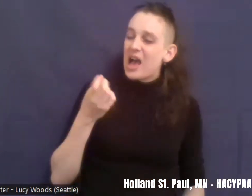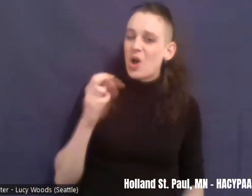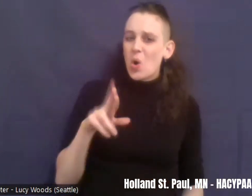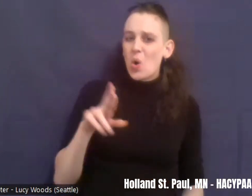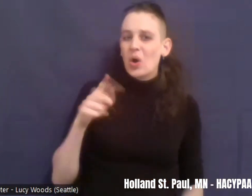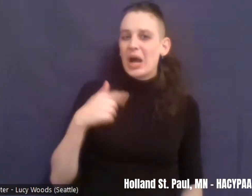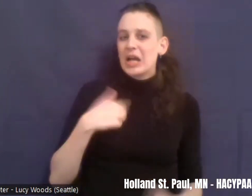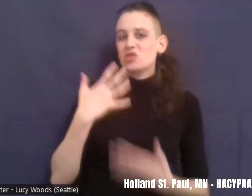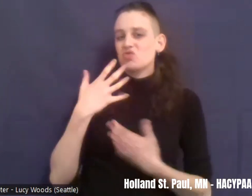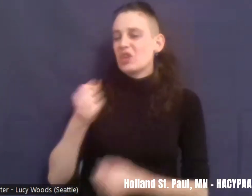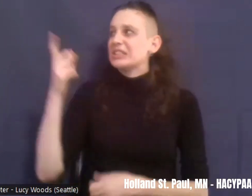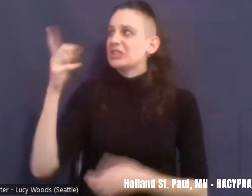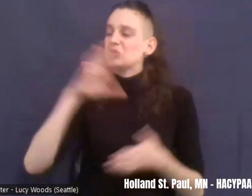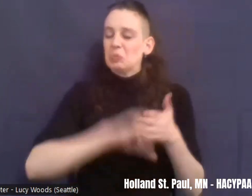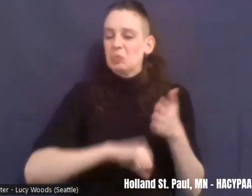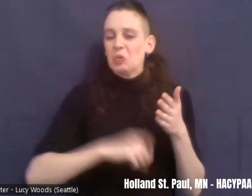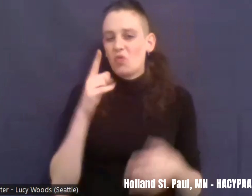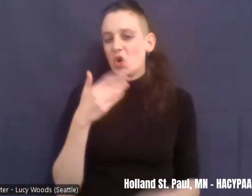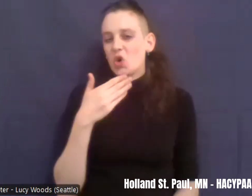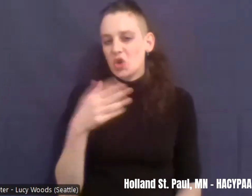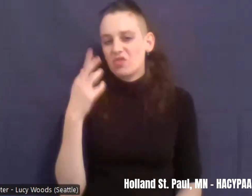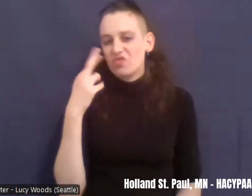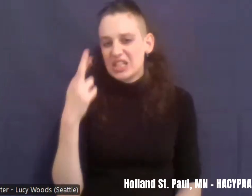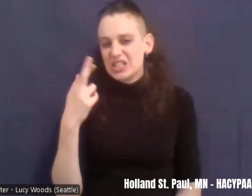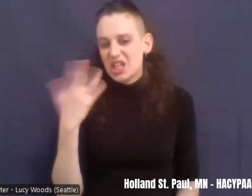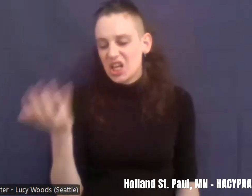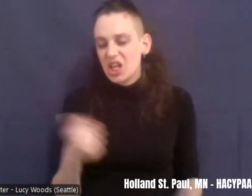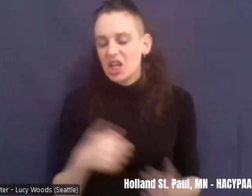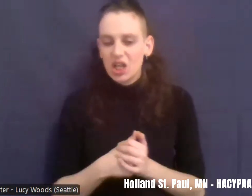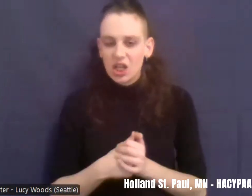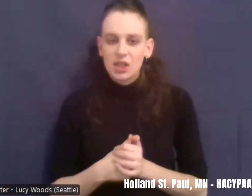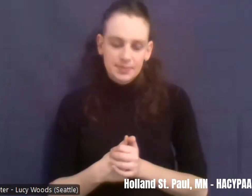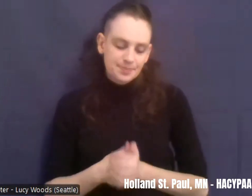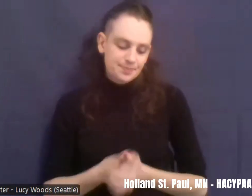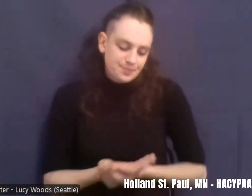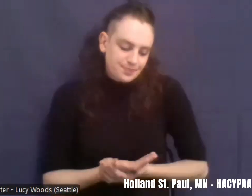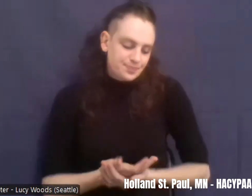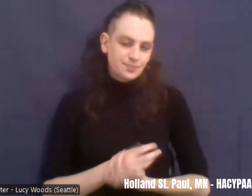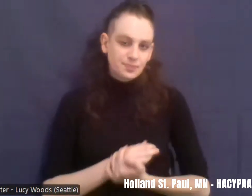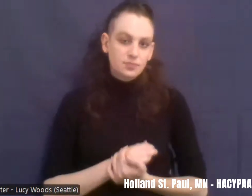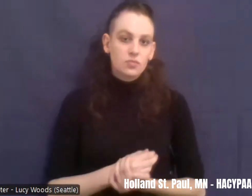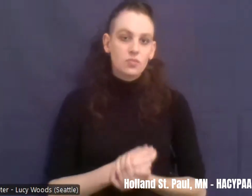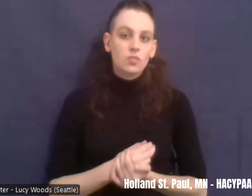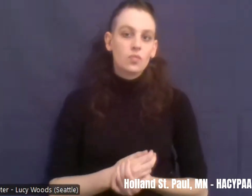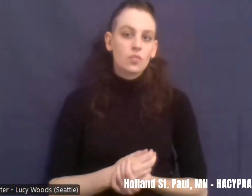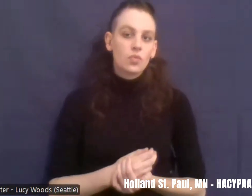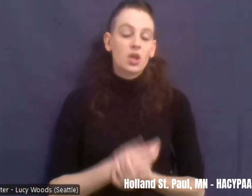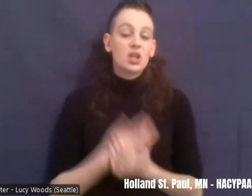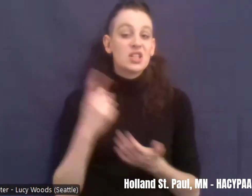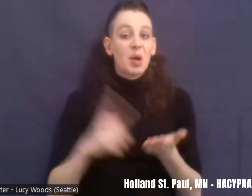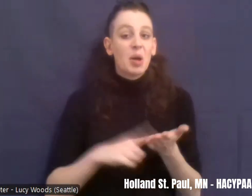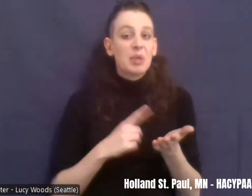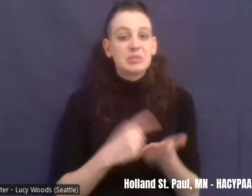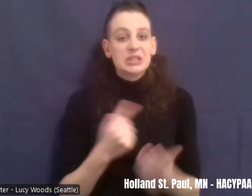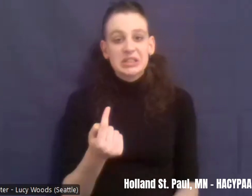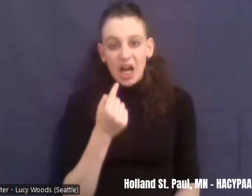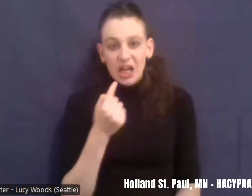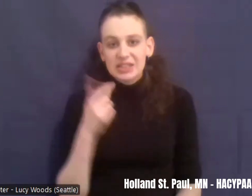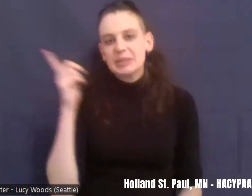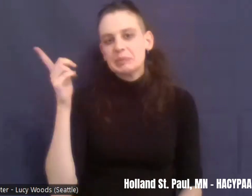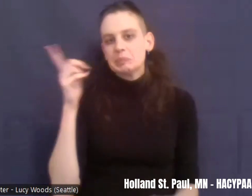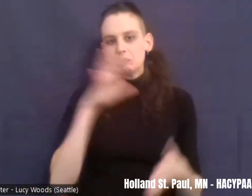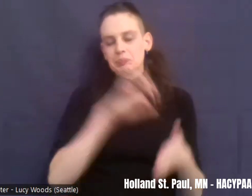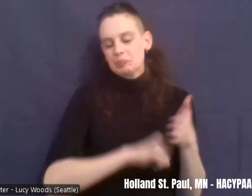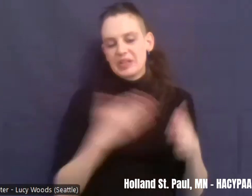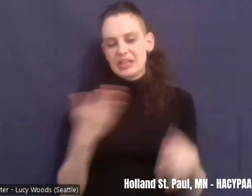that I just don't quite need to understand? Um, so sometimes that's like really sucks. Like he's gotten rid of some things that like I really